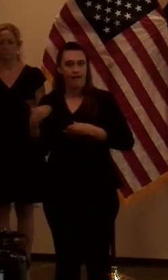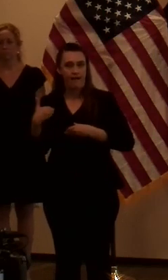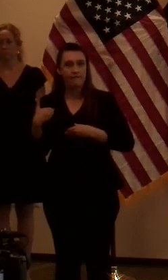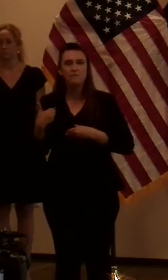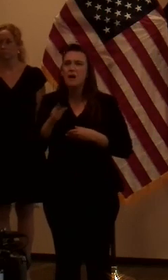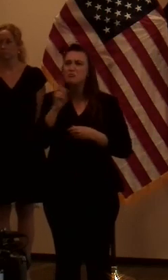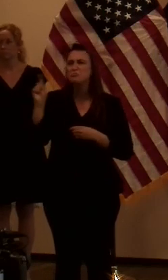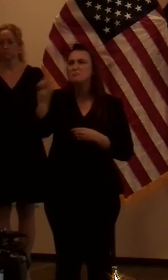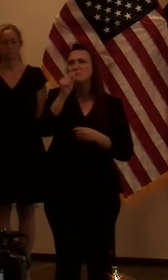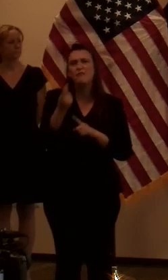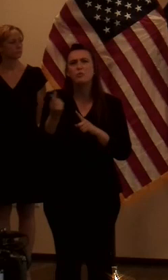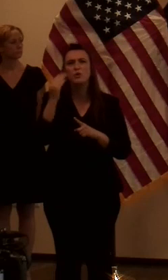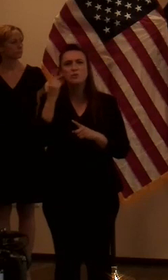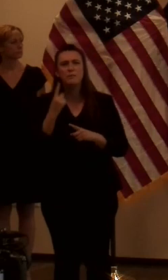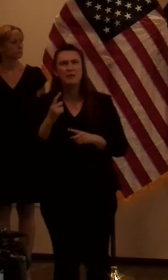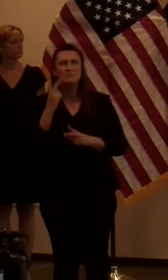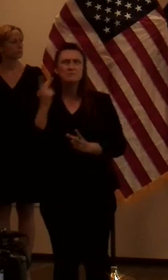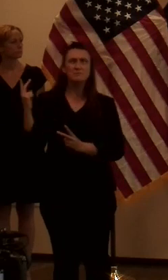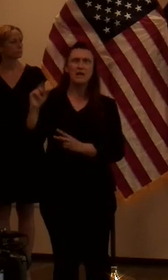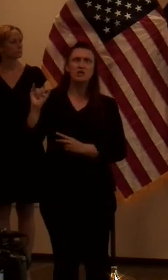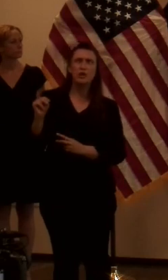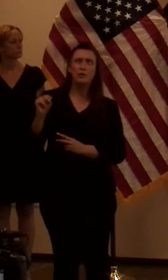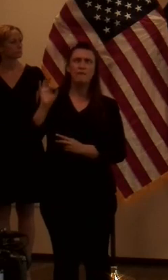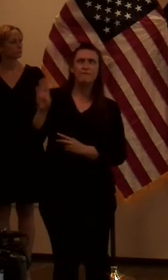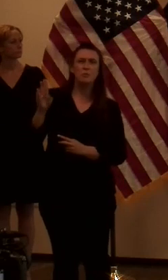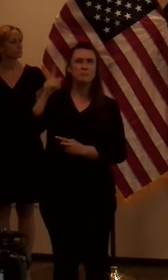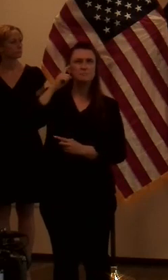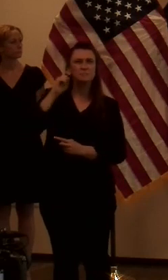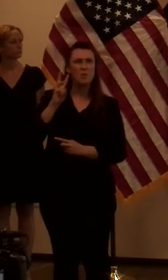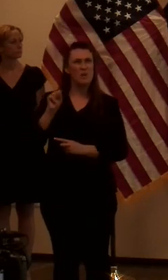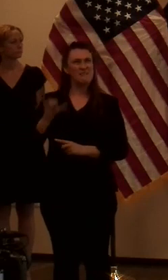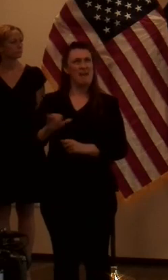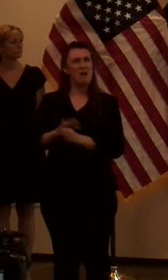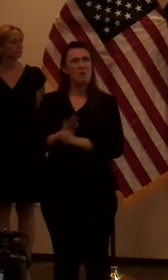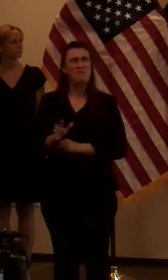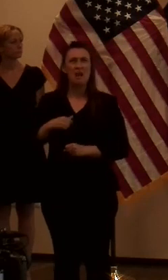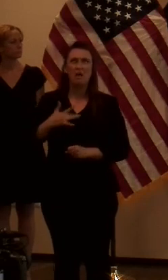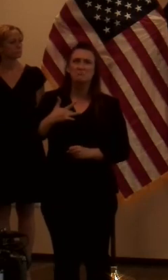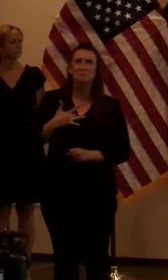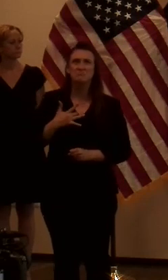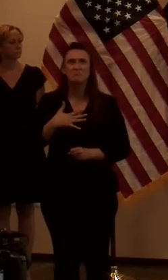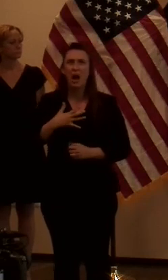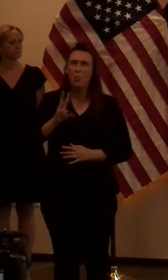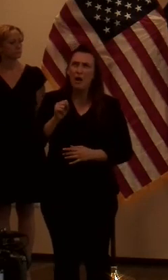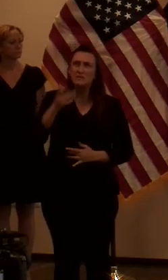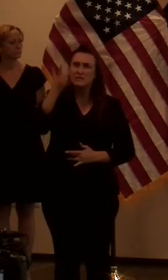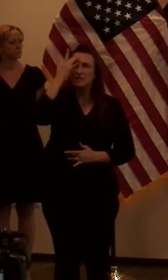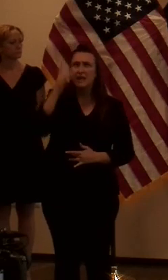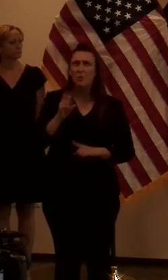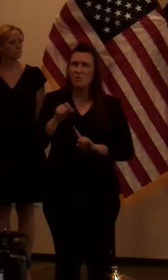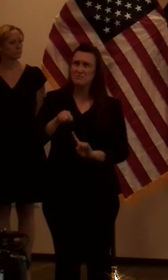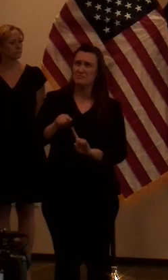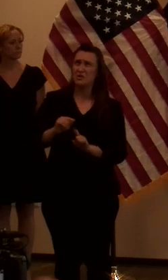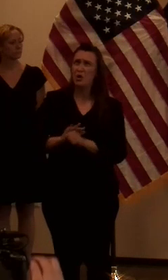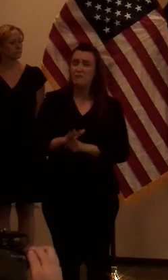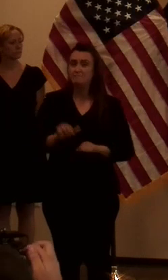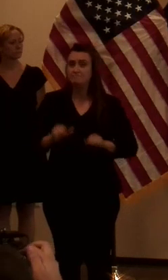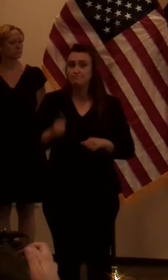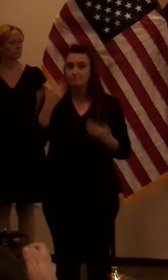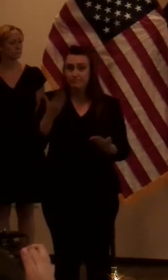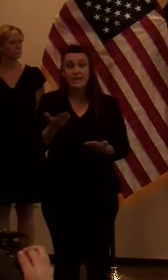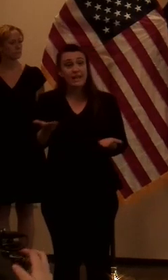in January or early February and wonder if they indeed did have COVID-19. Here in Arizona, we're not